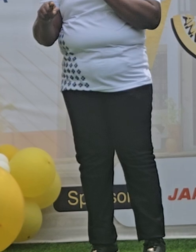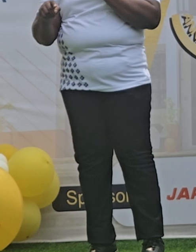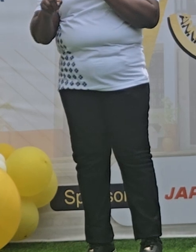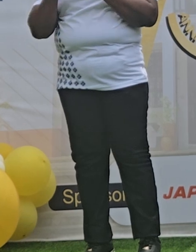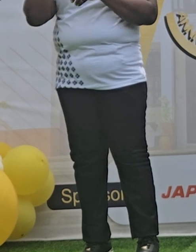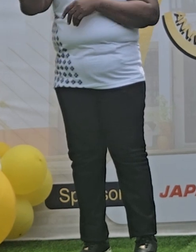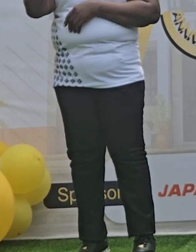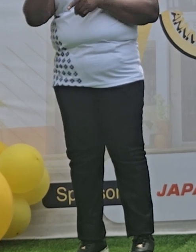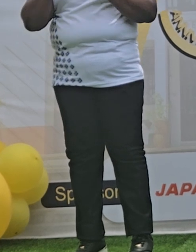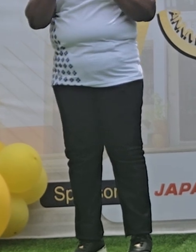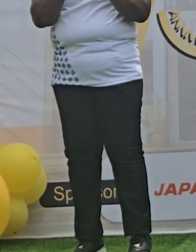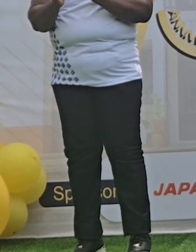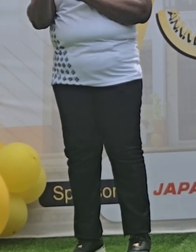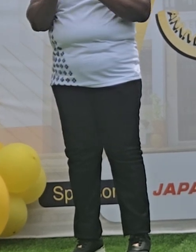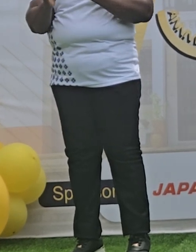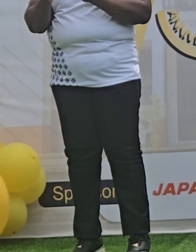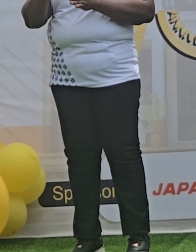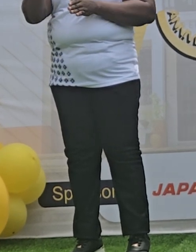Science and Technology.